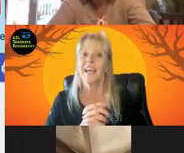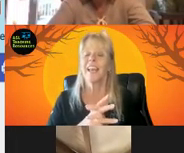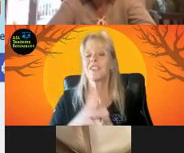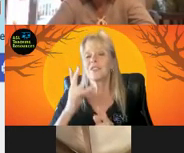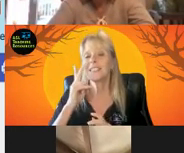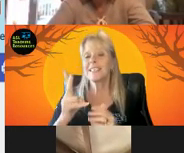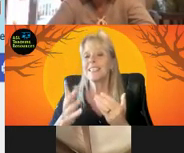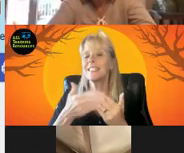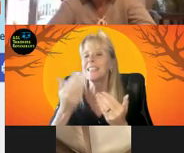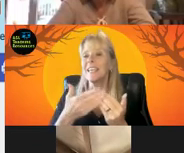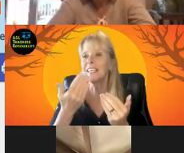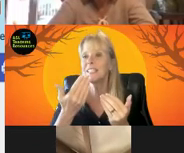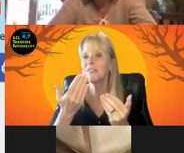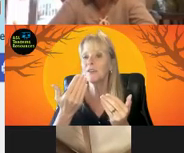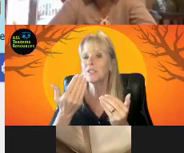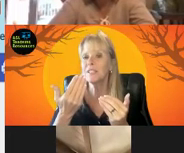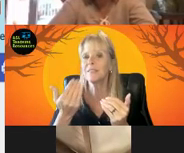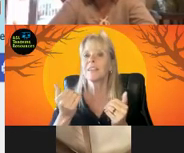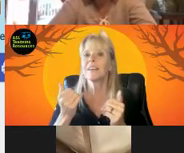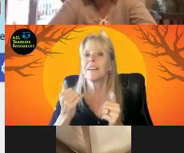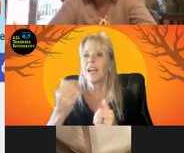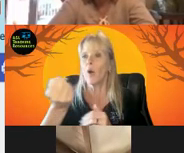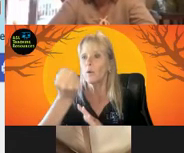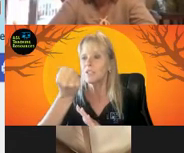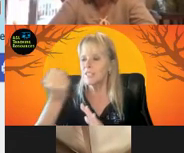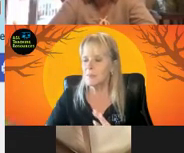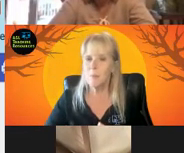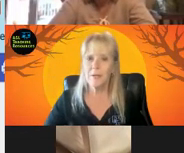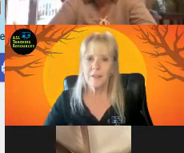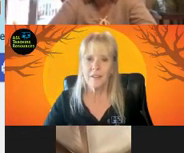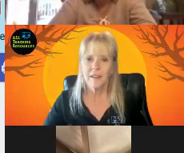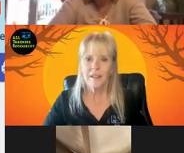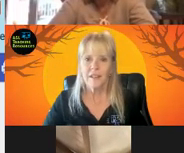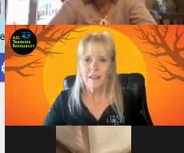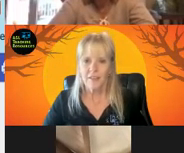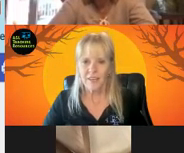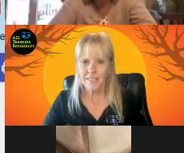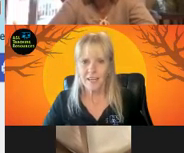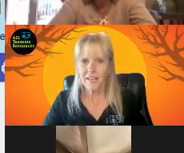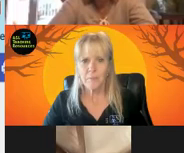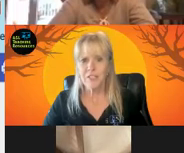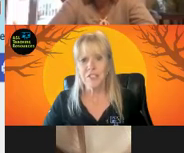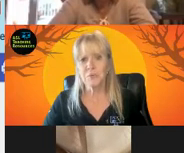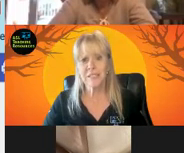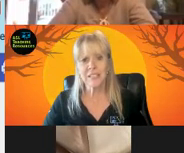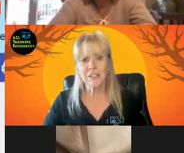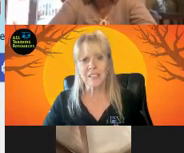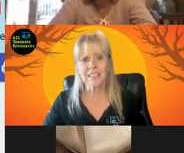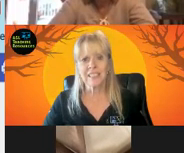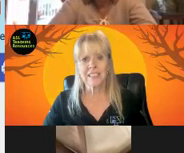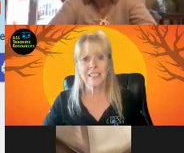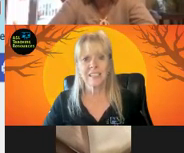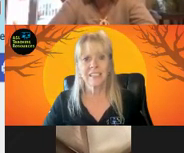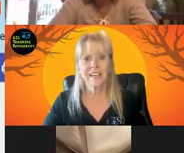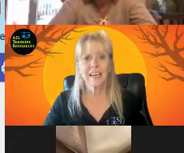Good. And as you can see, this is the easy version. And hold on just a moment. If I slide down because she's really